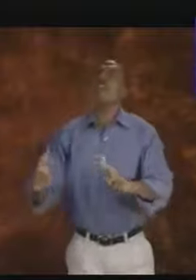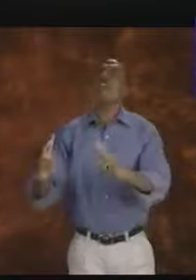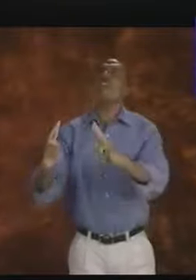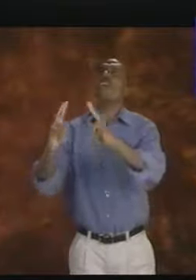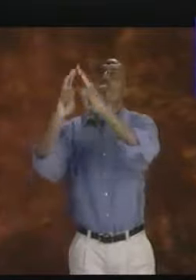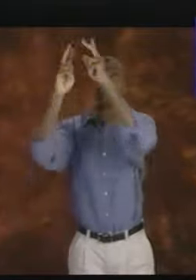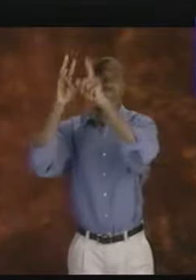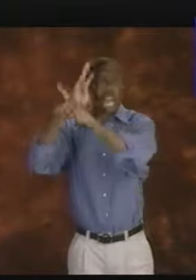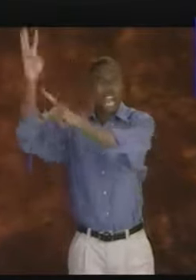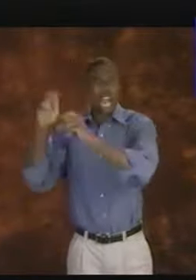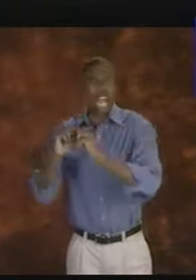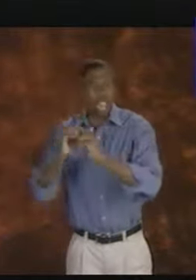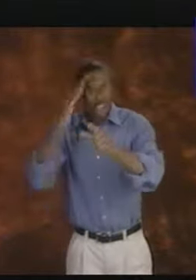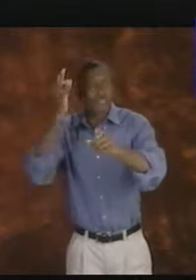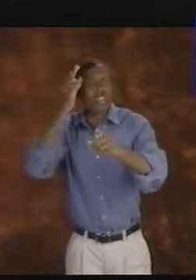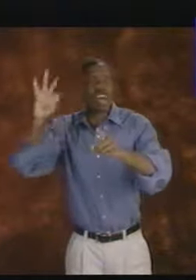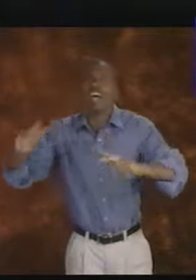clothing helped him to invent Velcro.